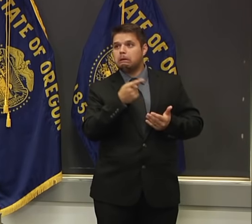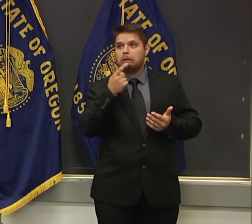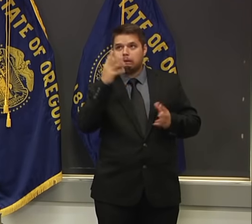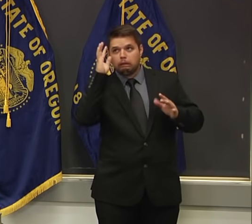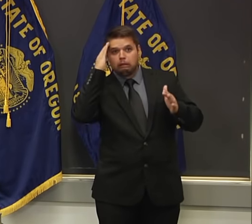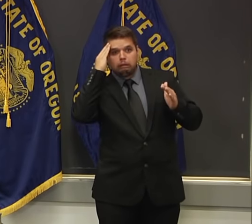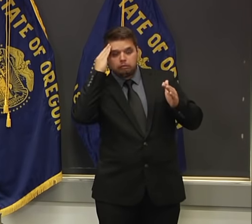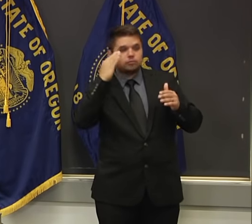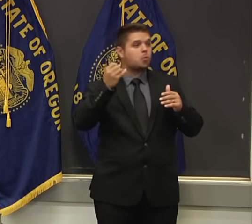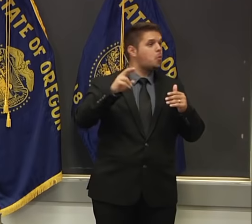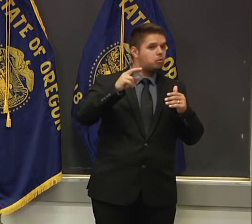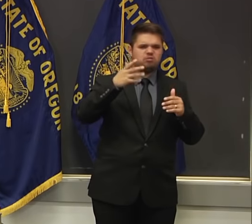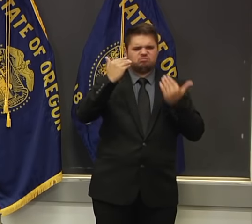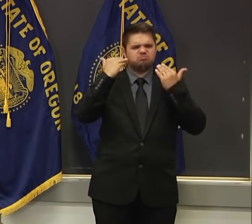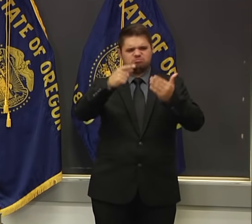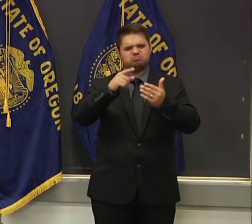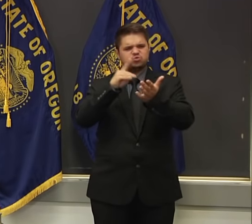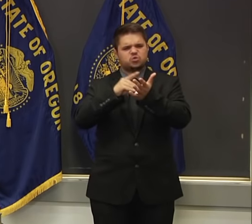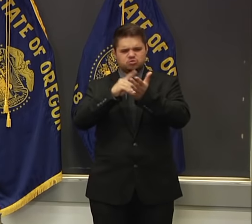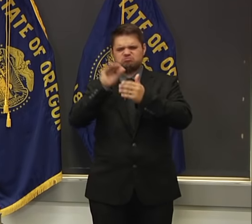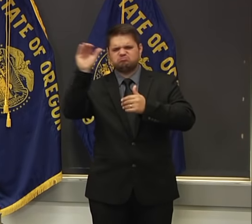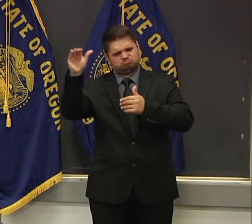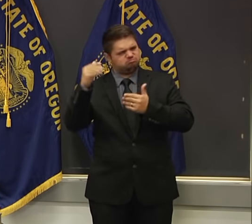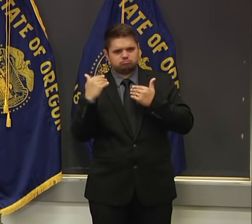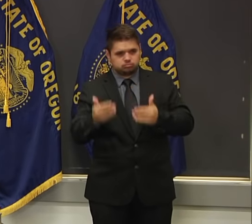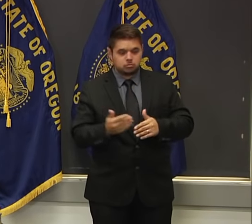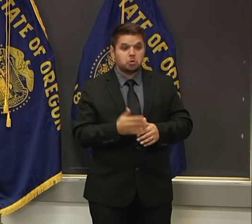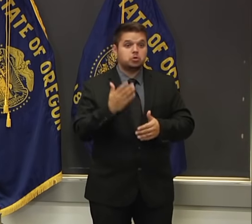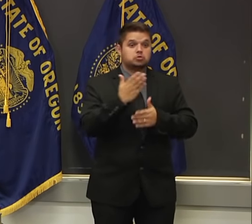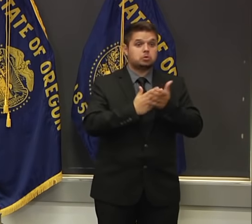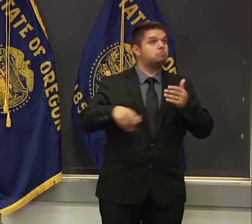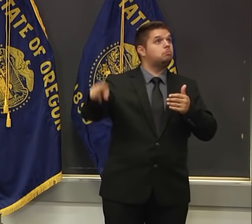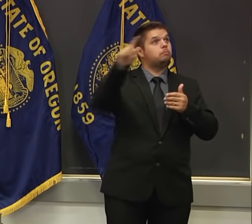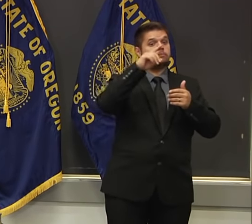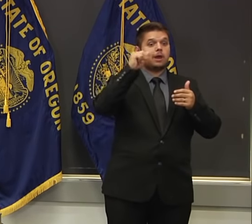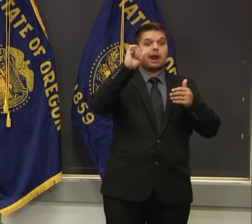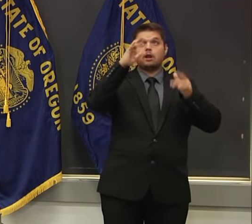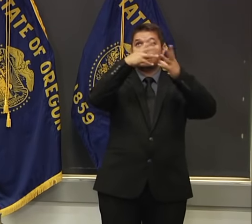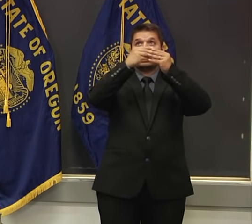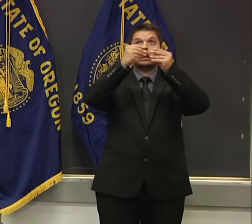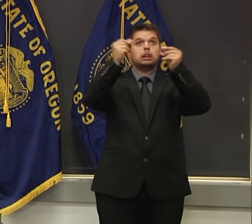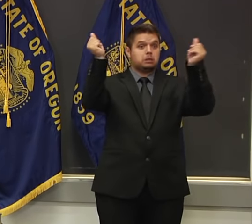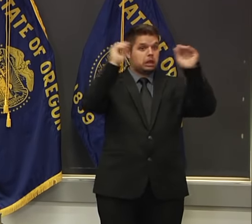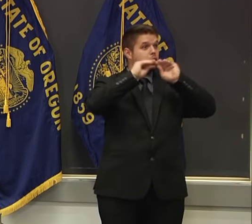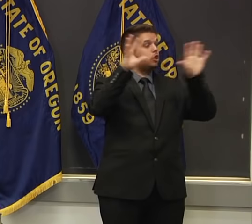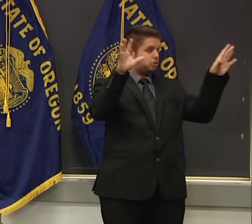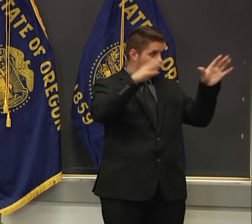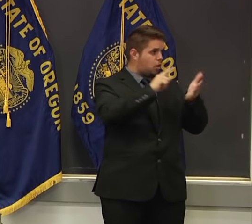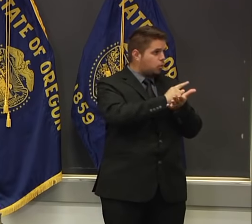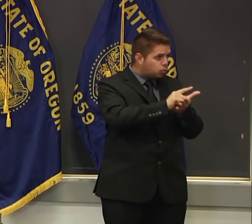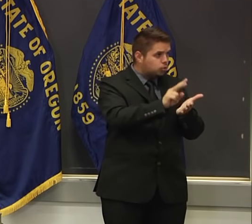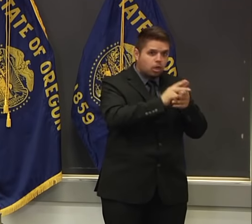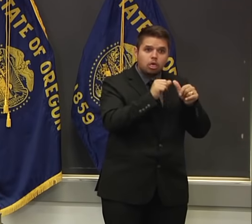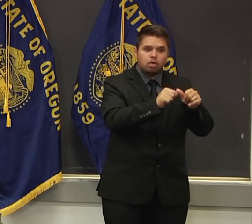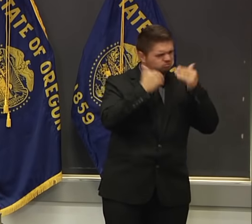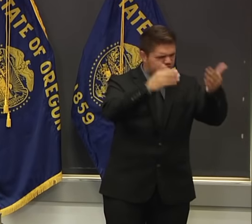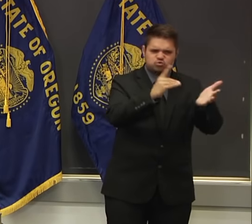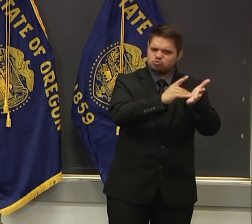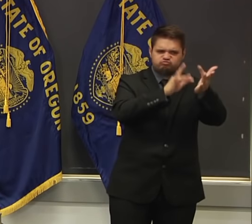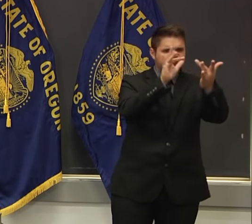if you have those kinds of minor impacts for another week or two. Julia asks, how safe is the air in our